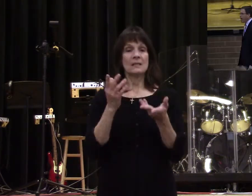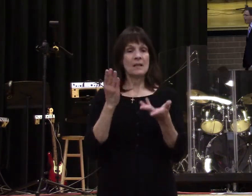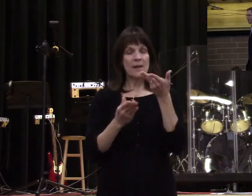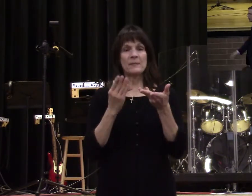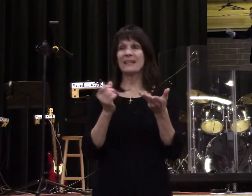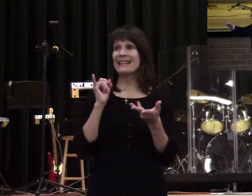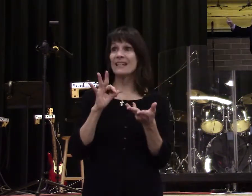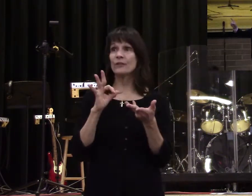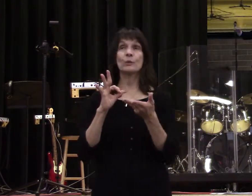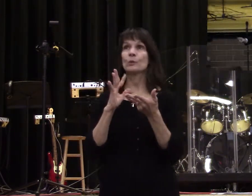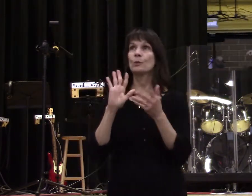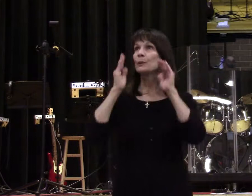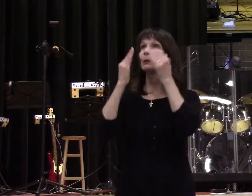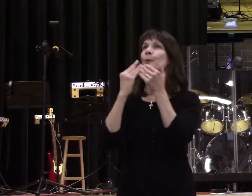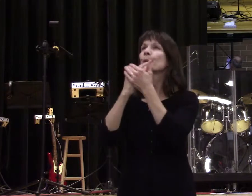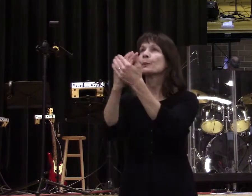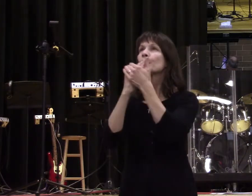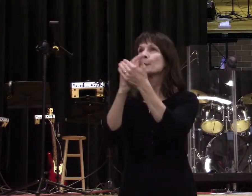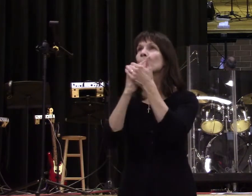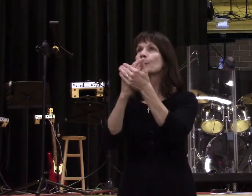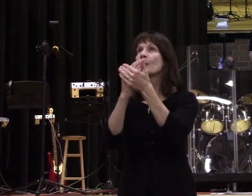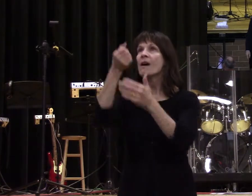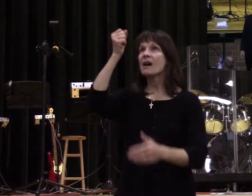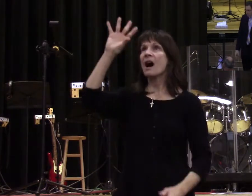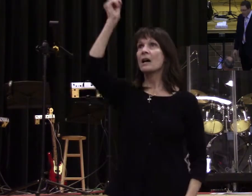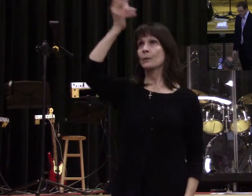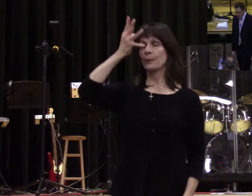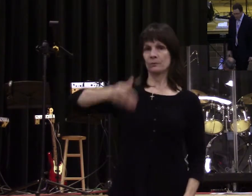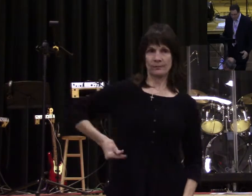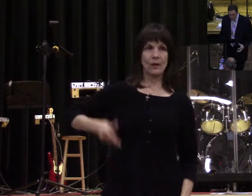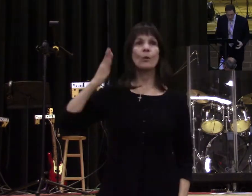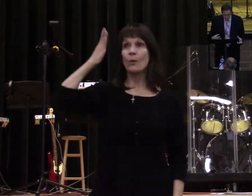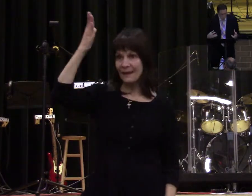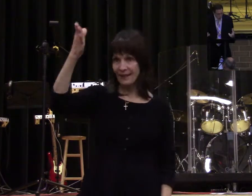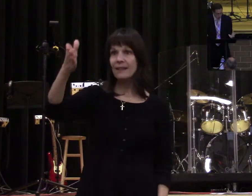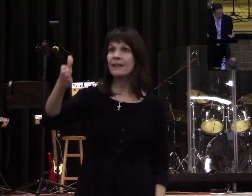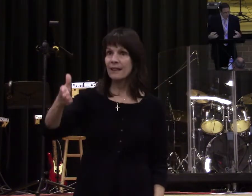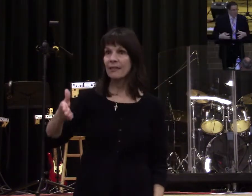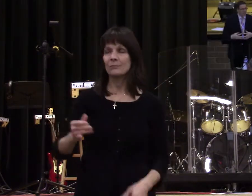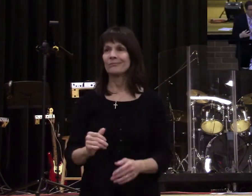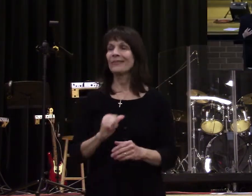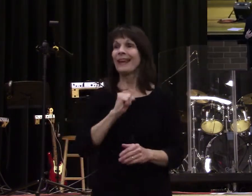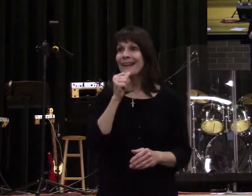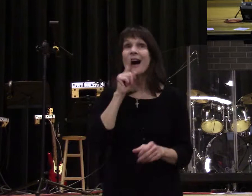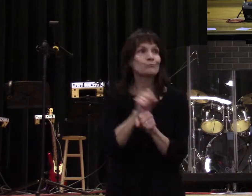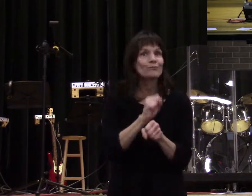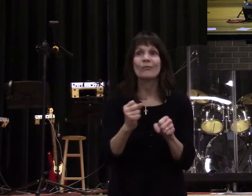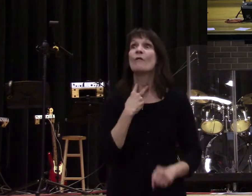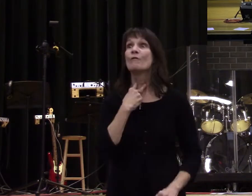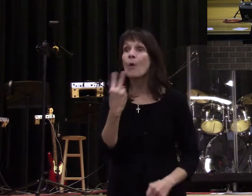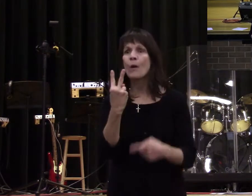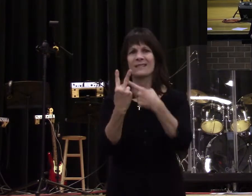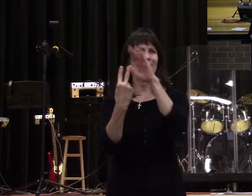voice from God, but you'll hear the voice of God. But it comes to worshipers, giving yourself to